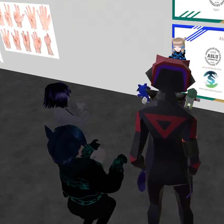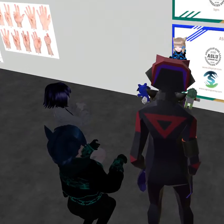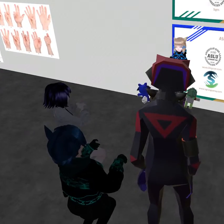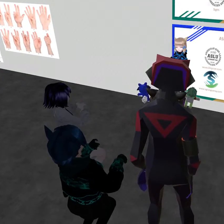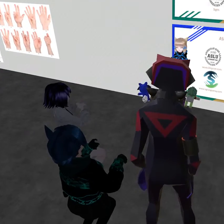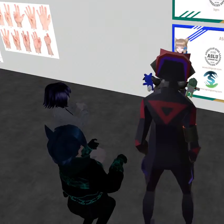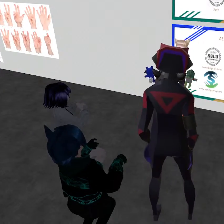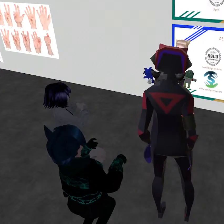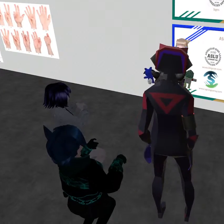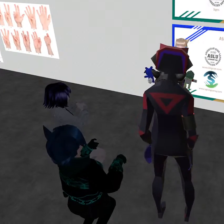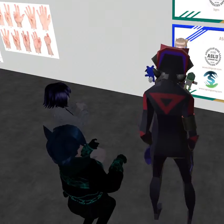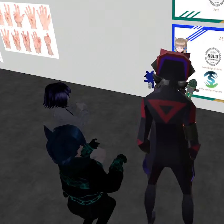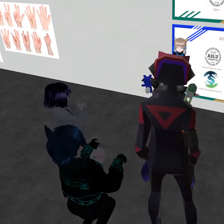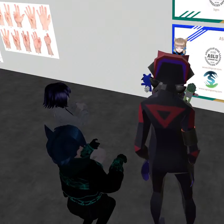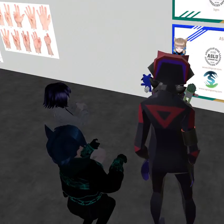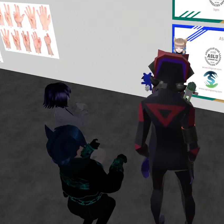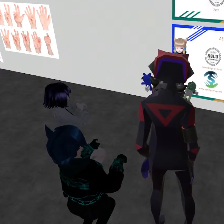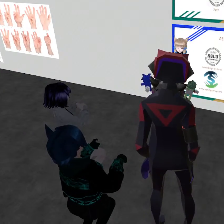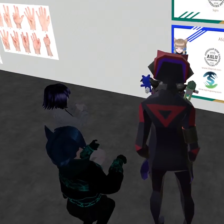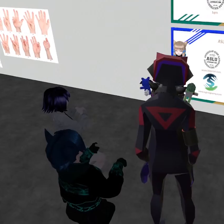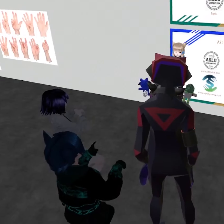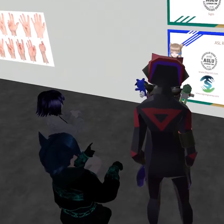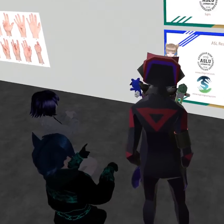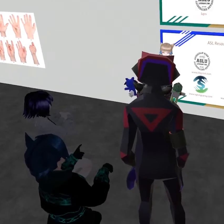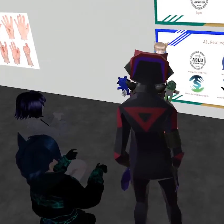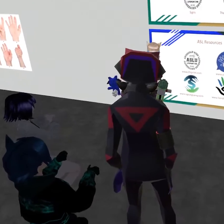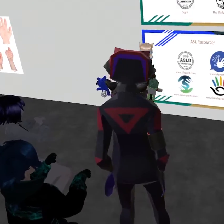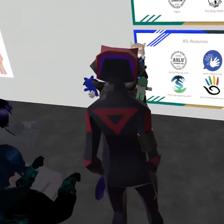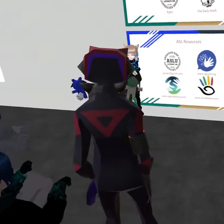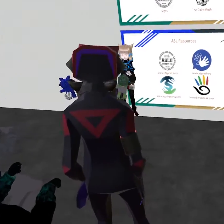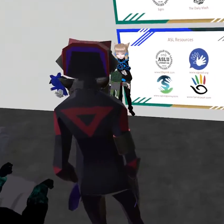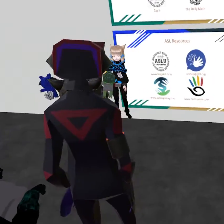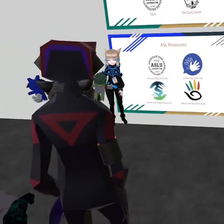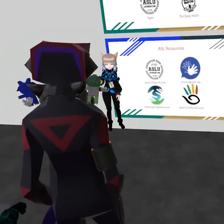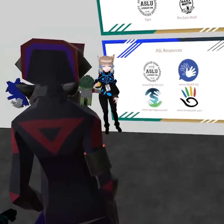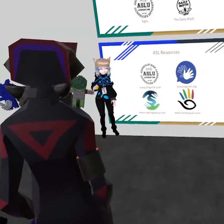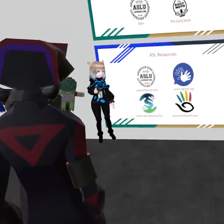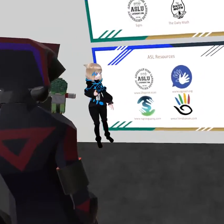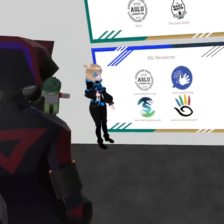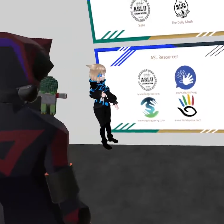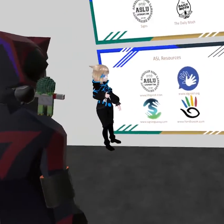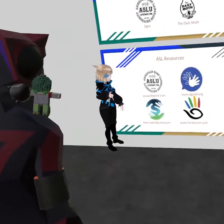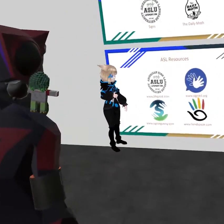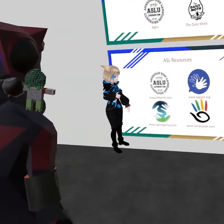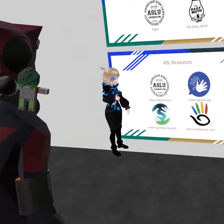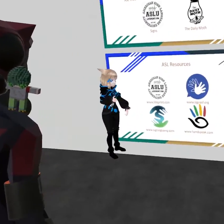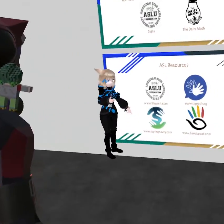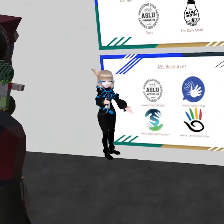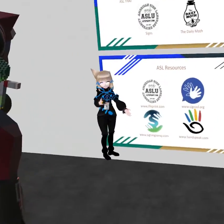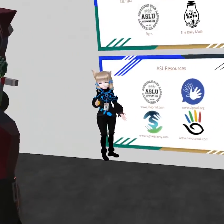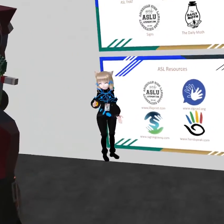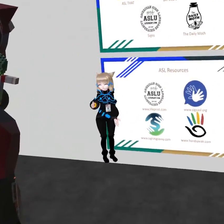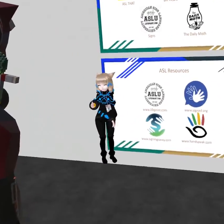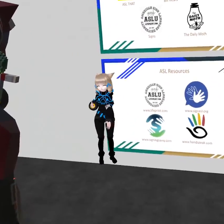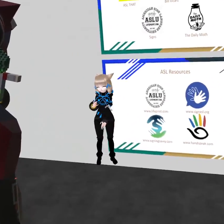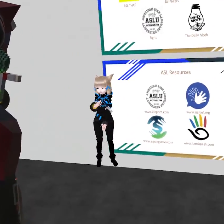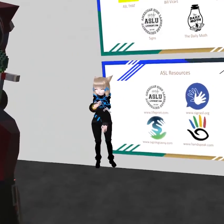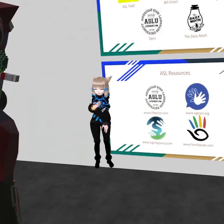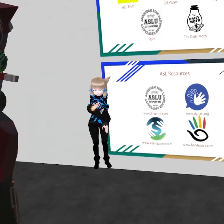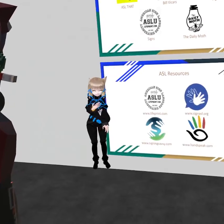really do the lessons, but you can take the quizzes for them and kind of do like a self-learn that way. and the quizzes really helped me whenever I